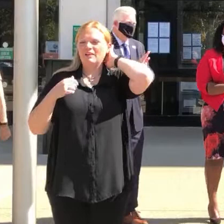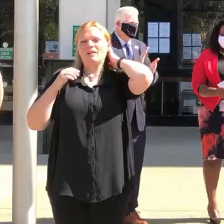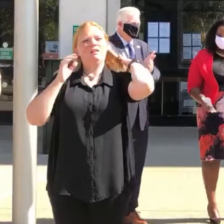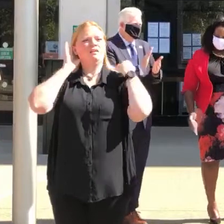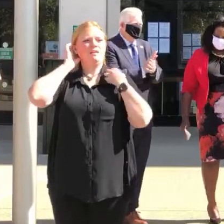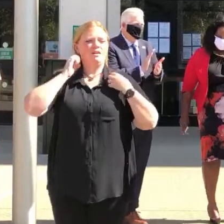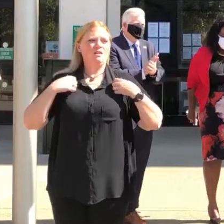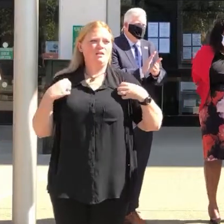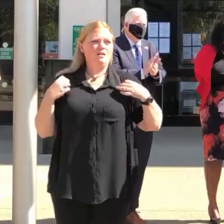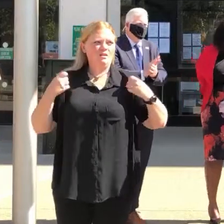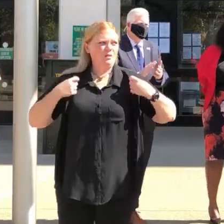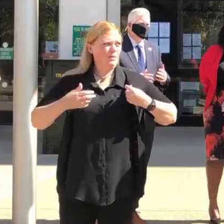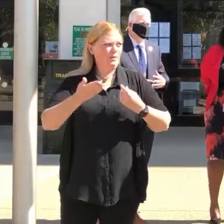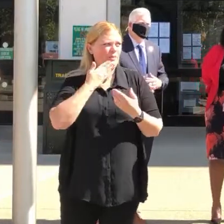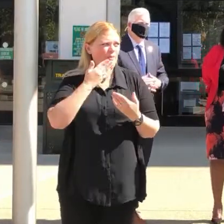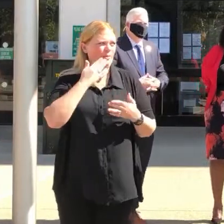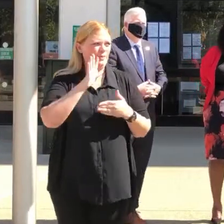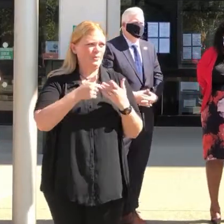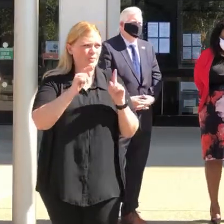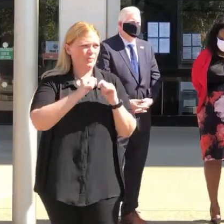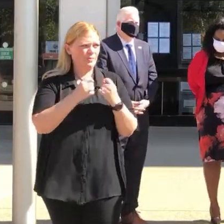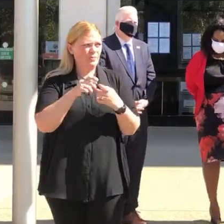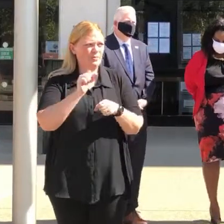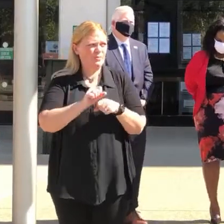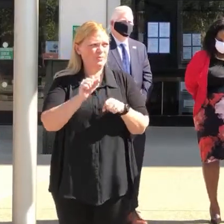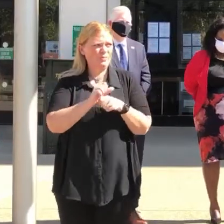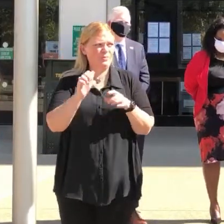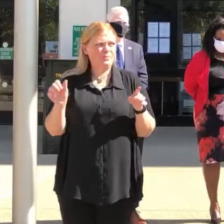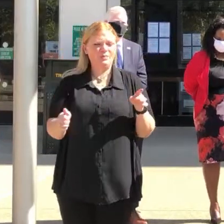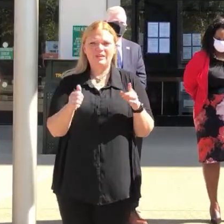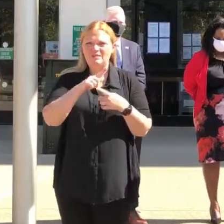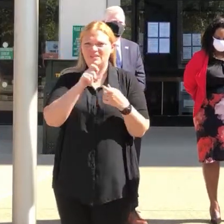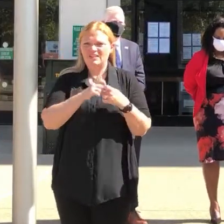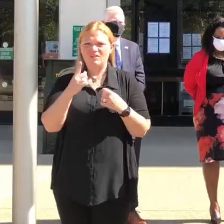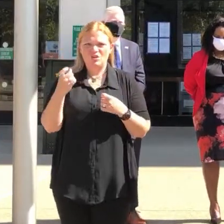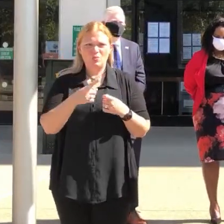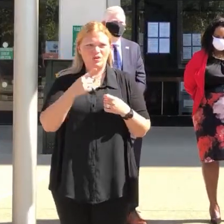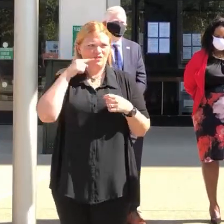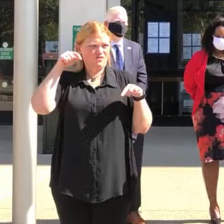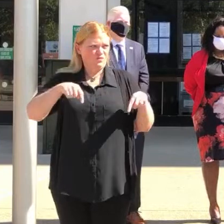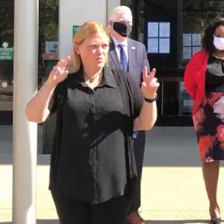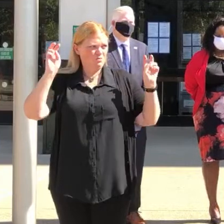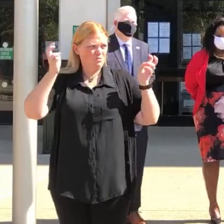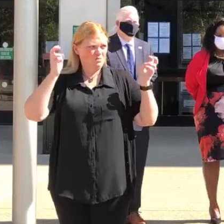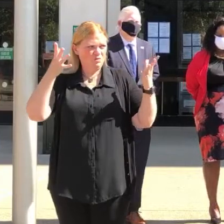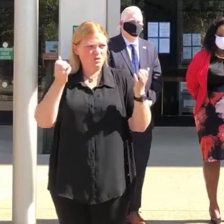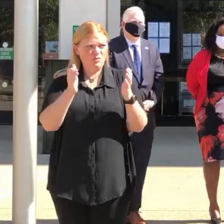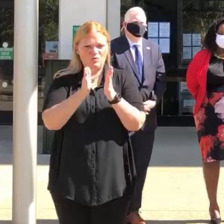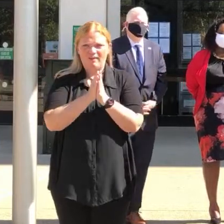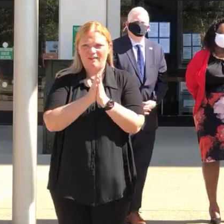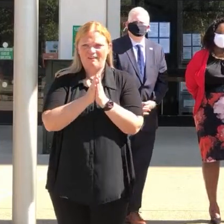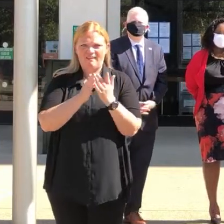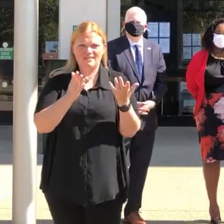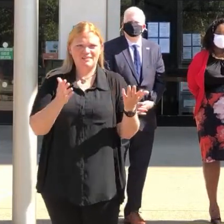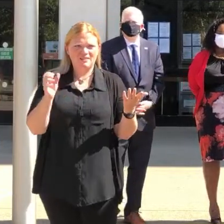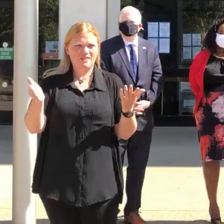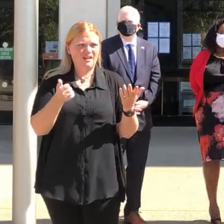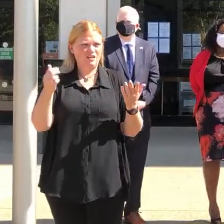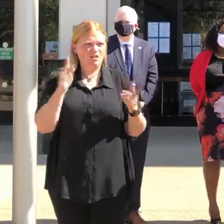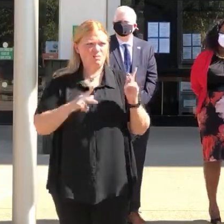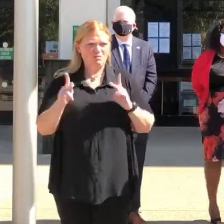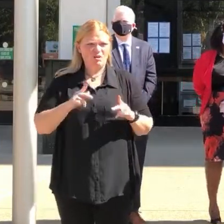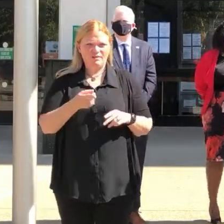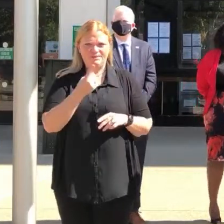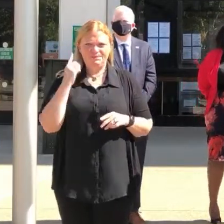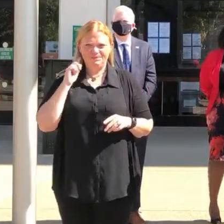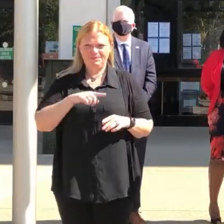Thank you for being here and all the team's work. Are there any particular questions on this subject matter that you would like to ask of any other remaining folks?